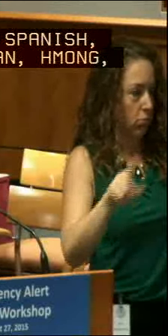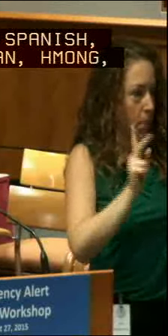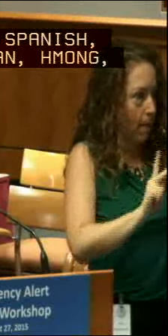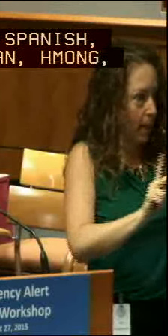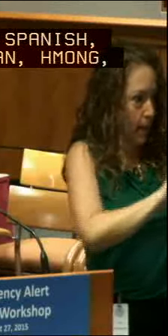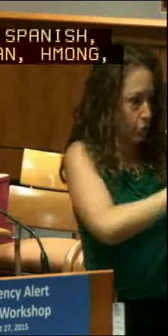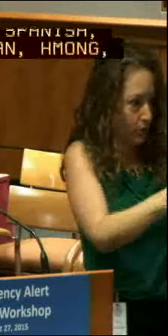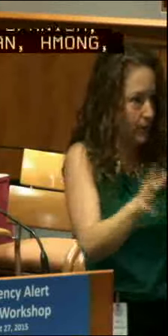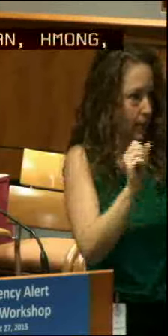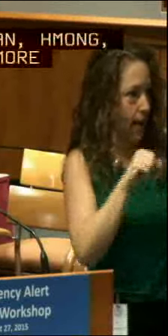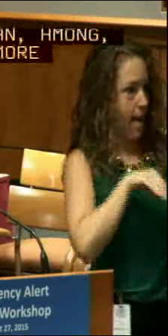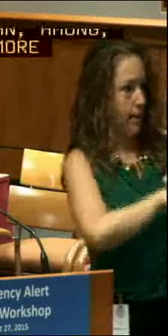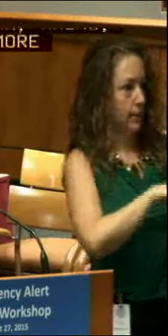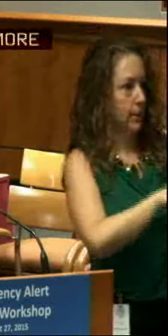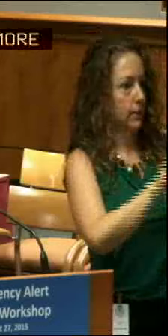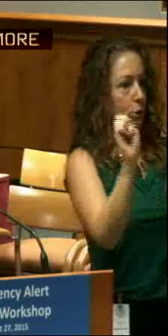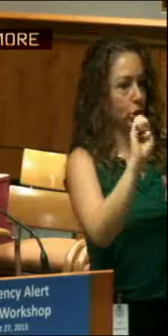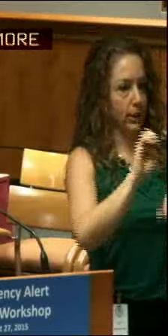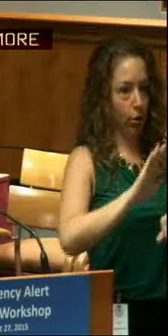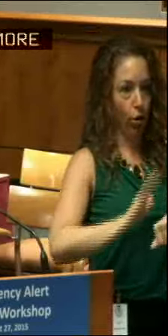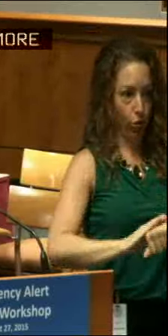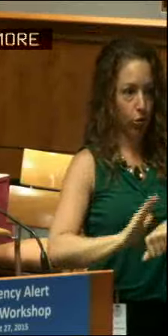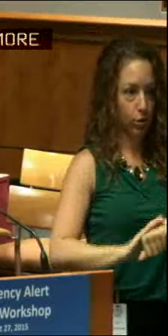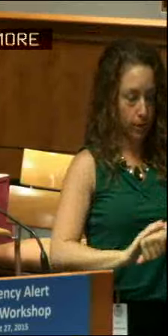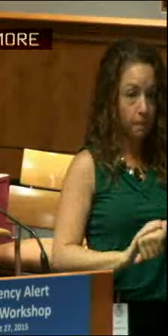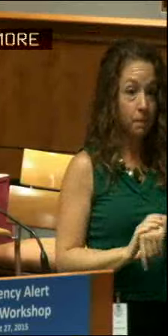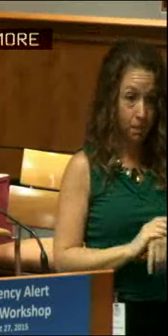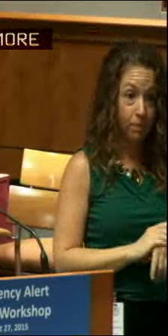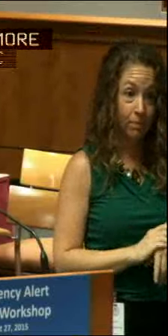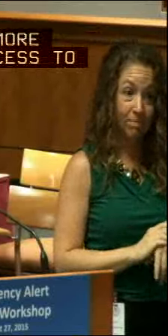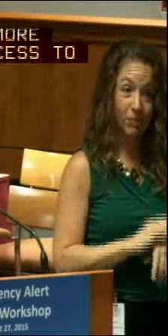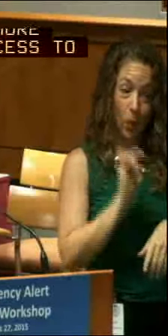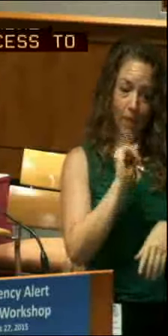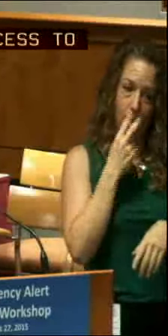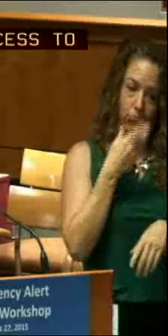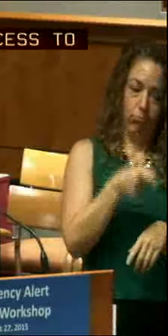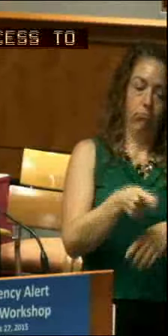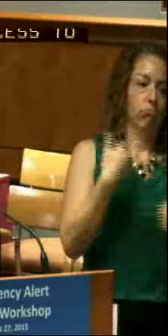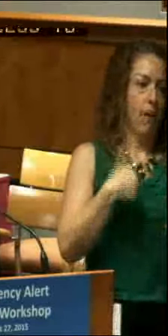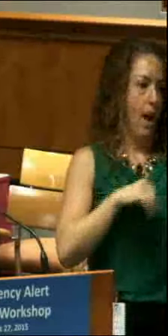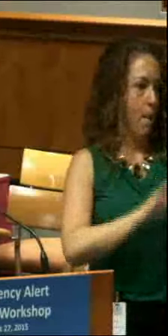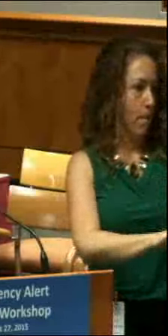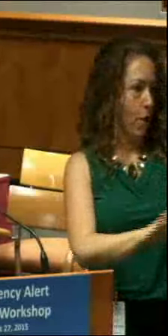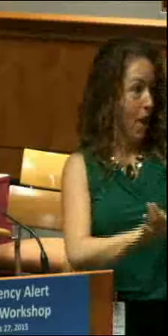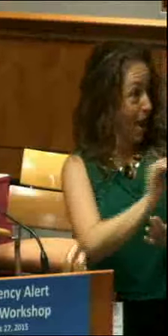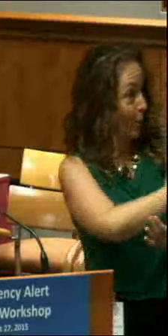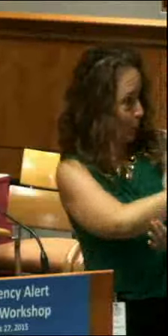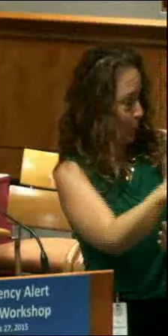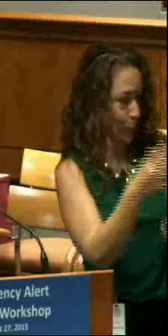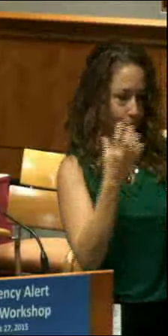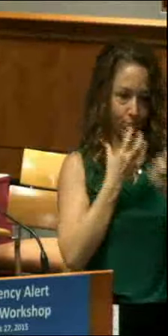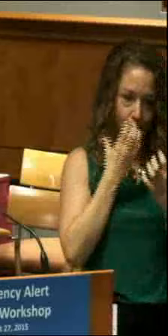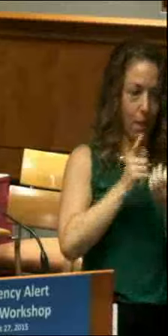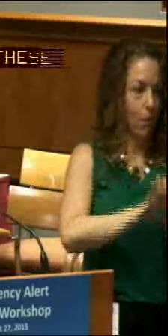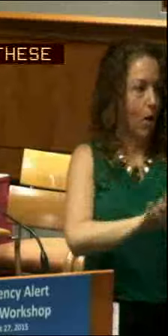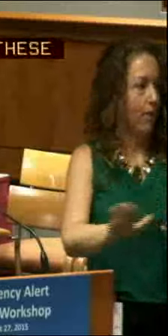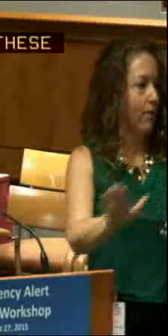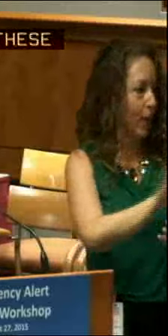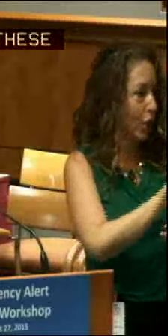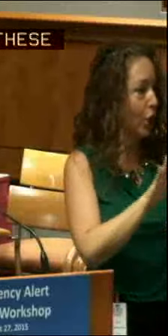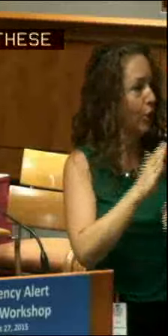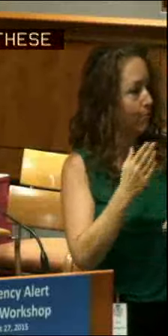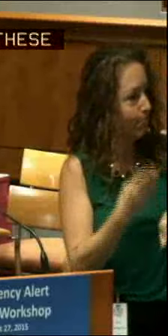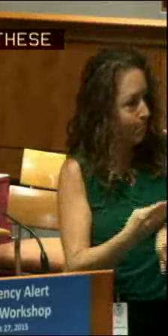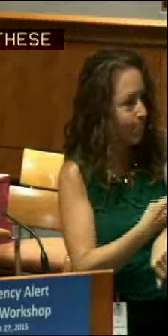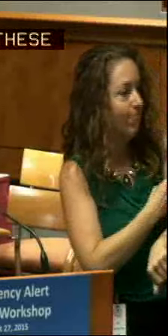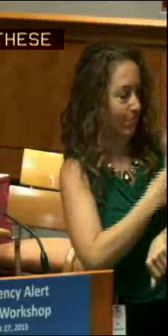access to emergency alerts. I applaud, like you, these developments. So once again, I would like to thank all